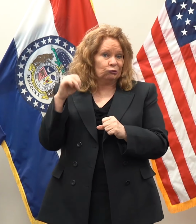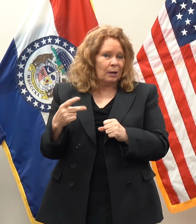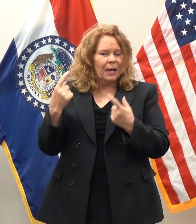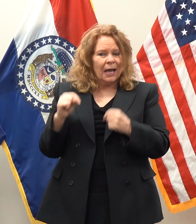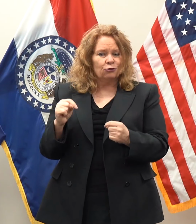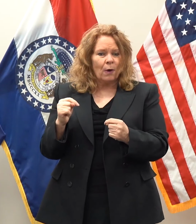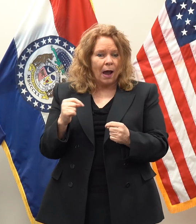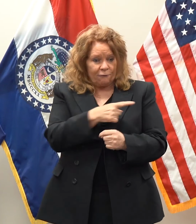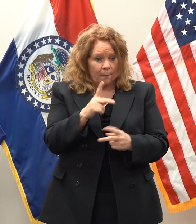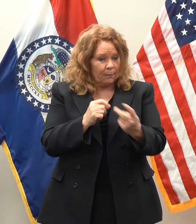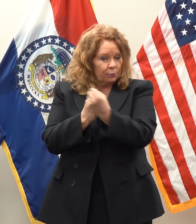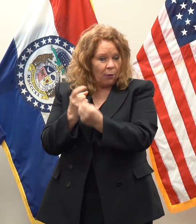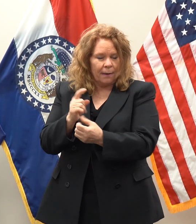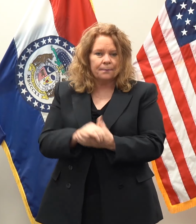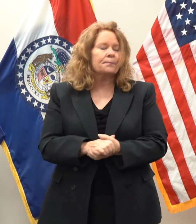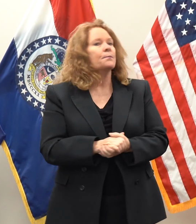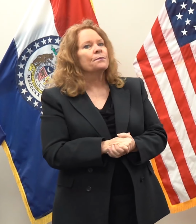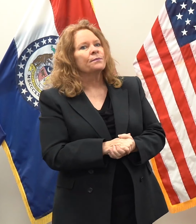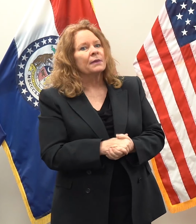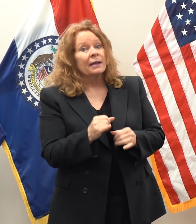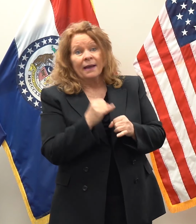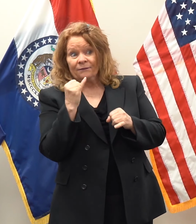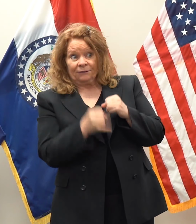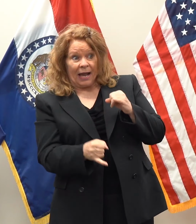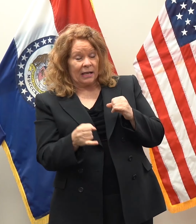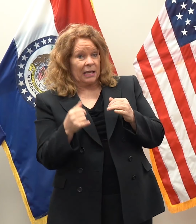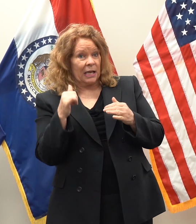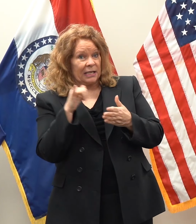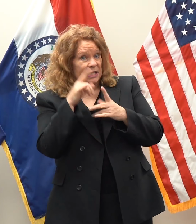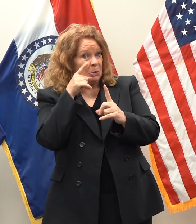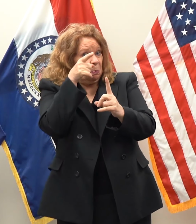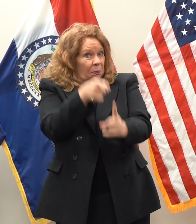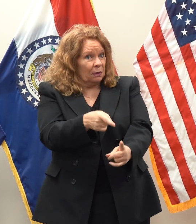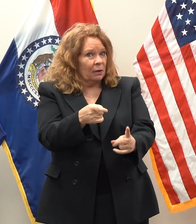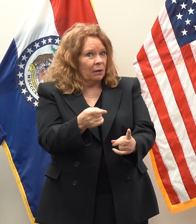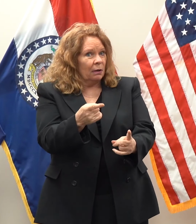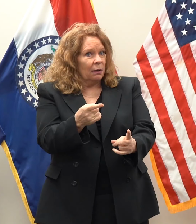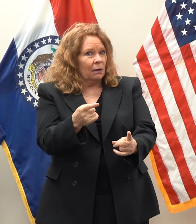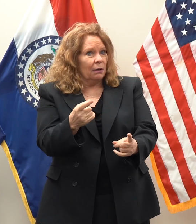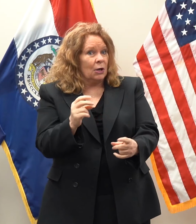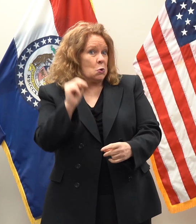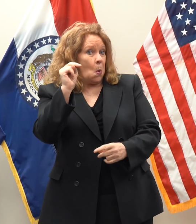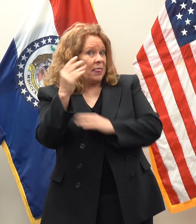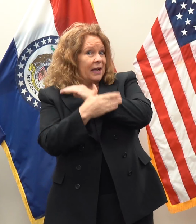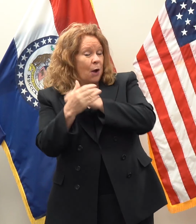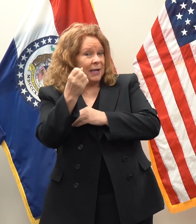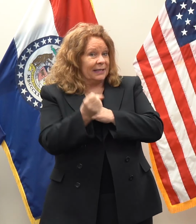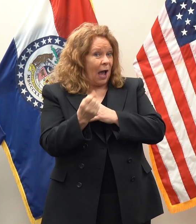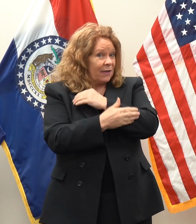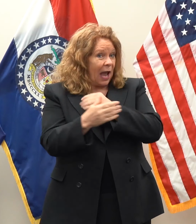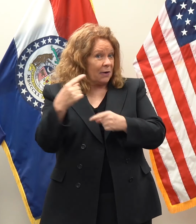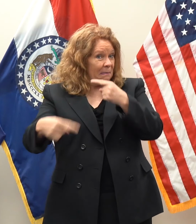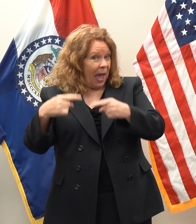credibility among his followers. And finally, does this just come down to a turnout battle between North County and South County? Or